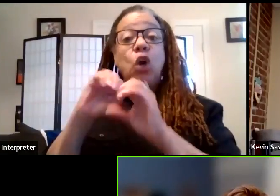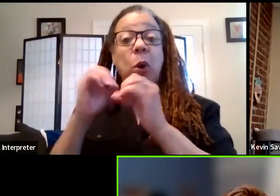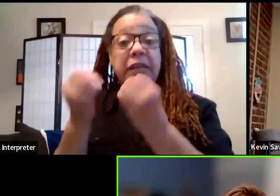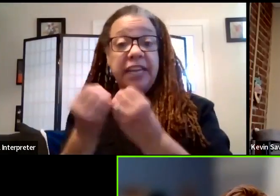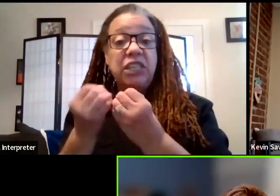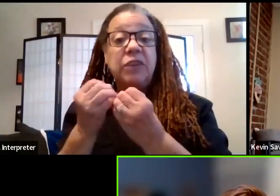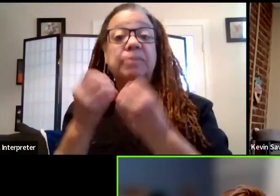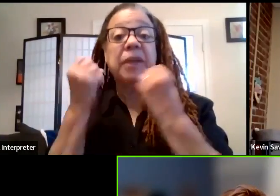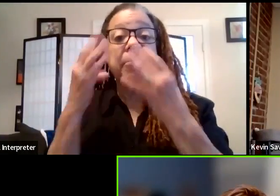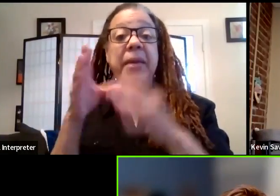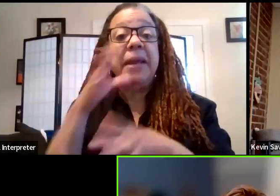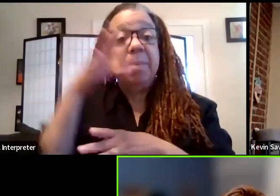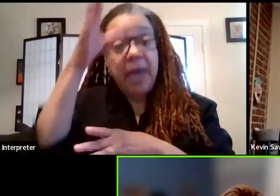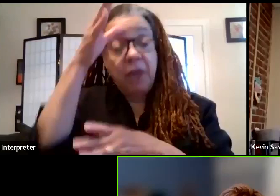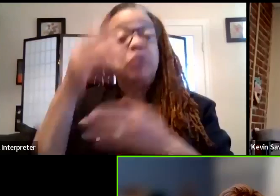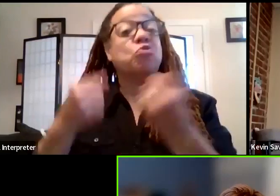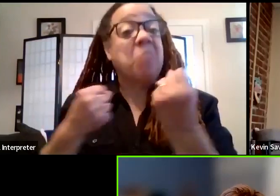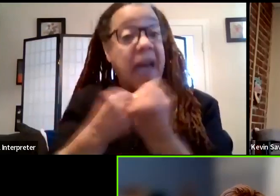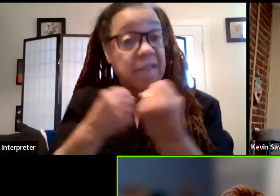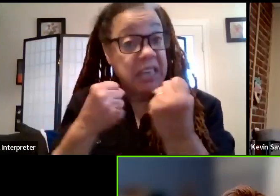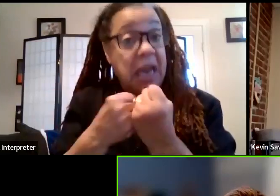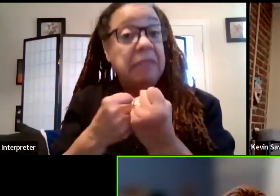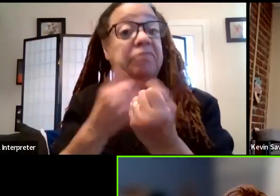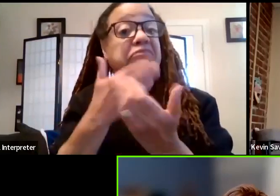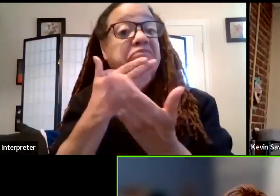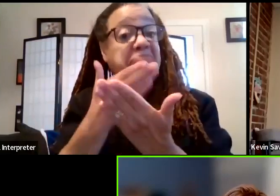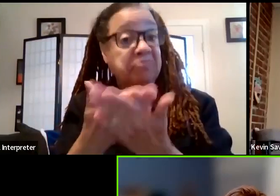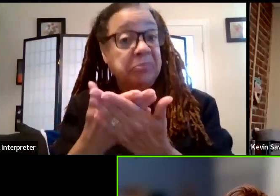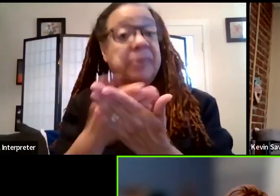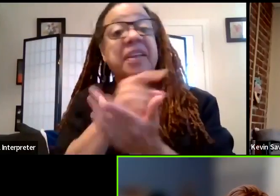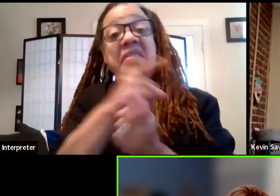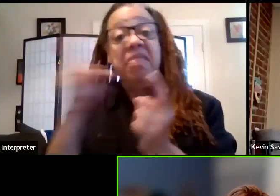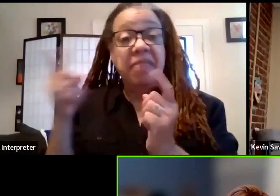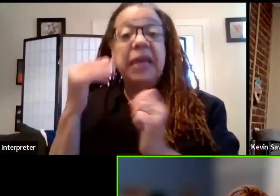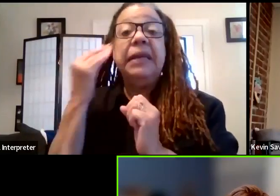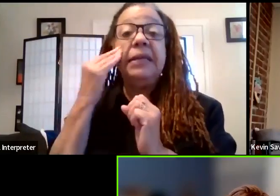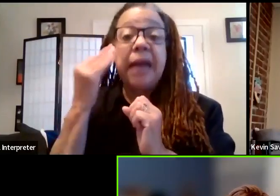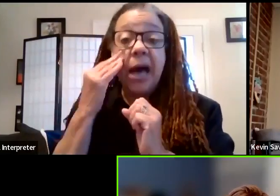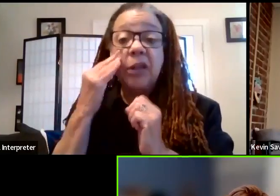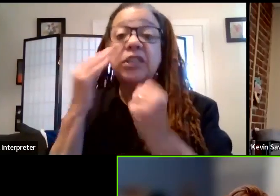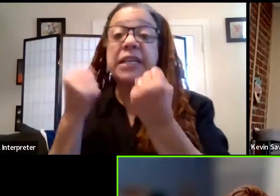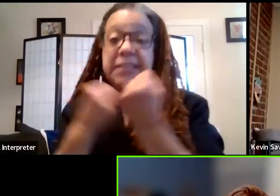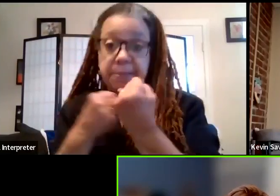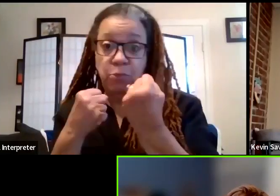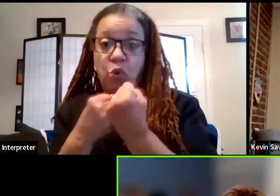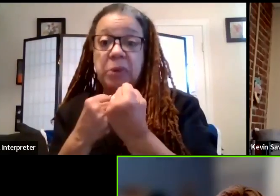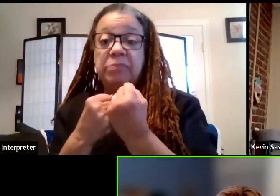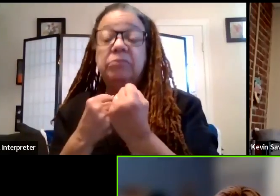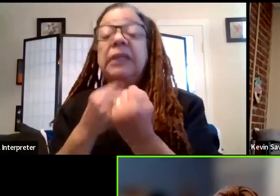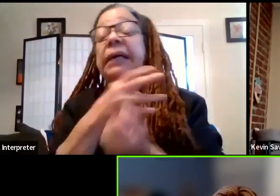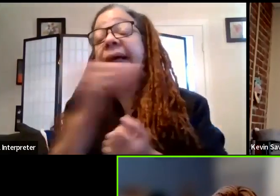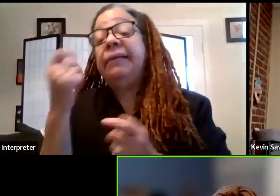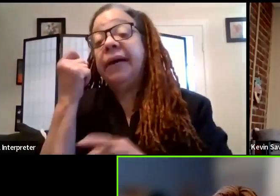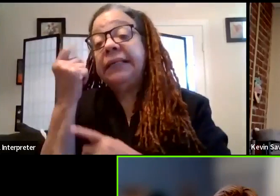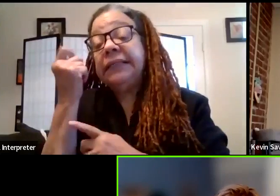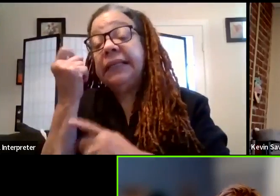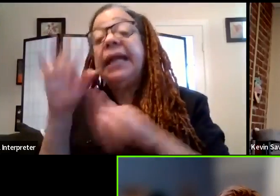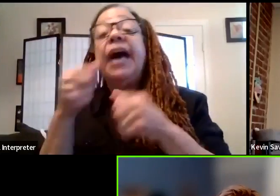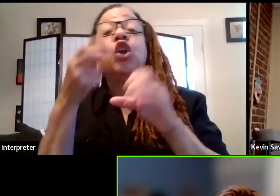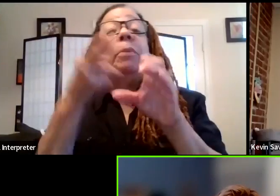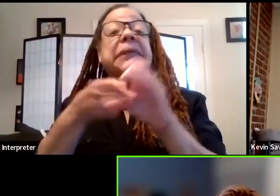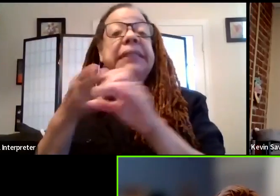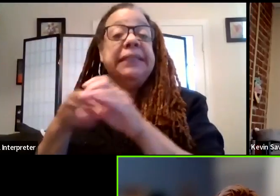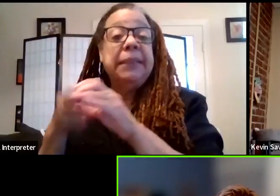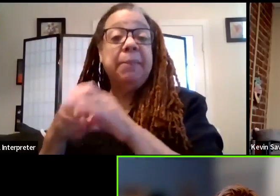how to advocate very effectively. They're quite knowledgeable and supportive in regard to understanding how to participate effectively during an